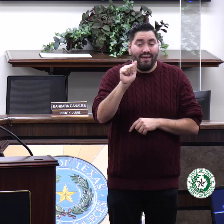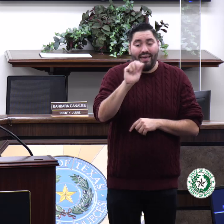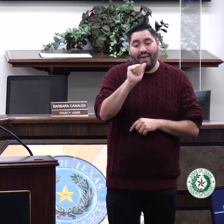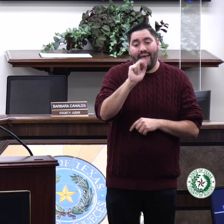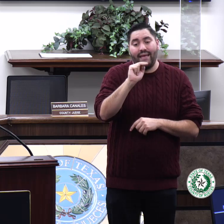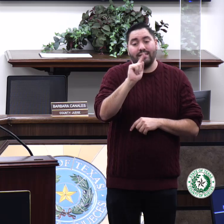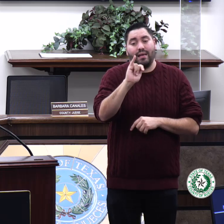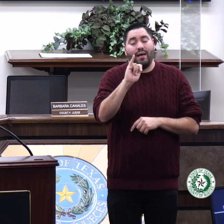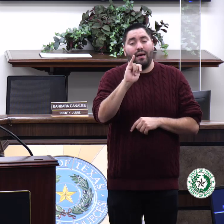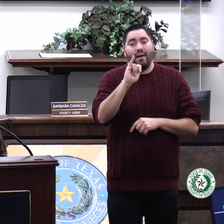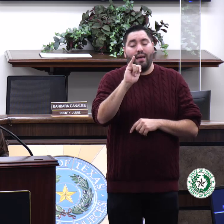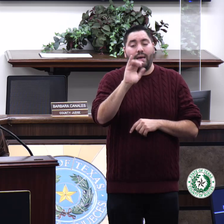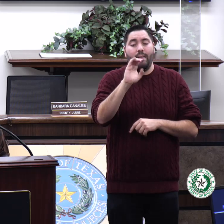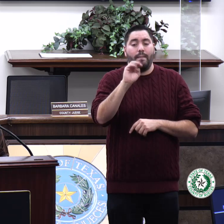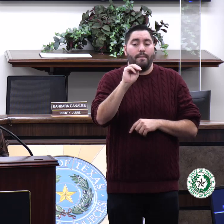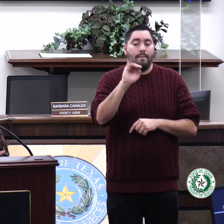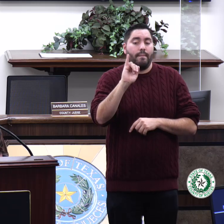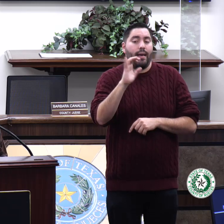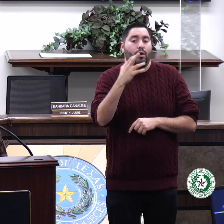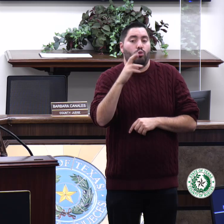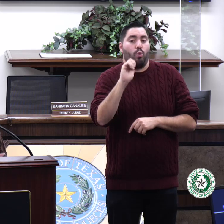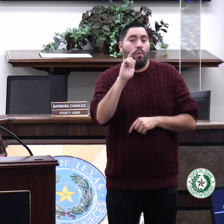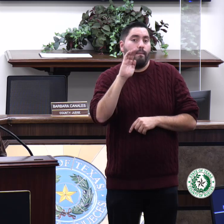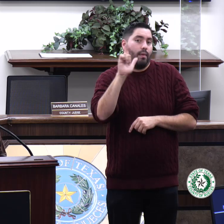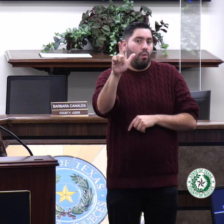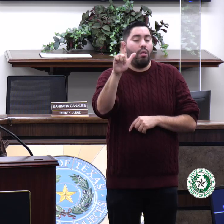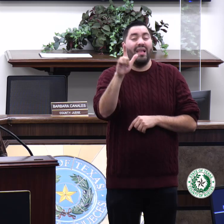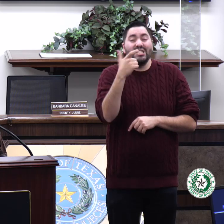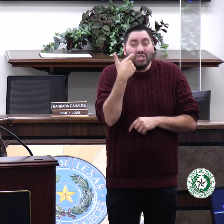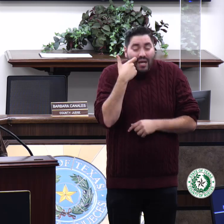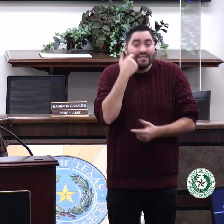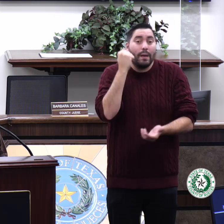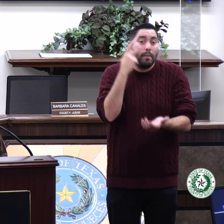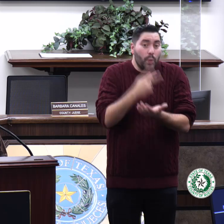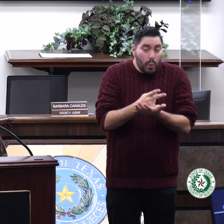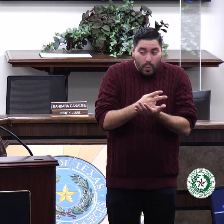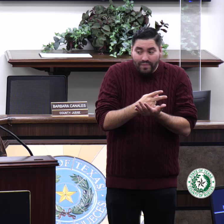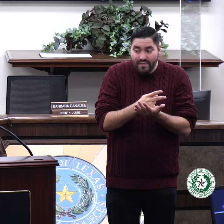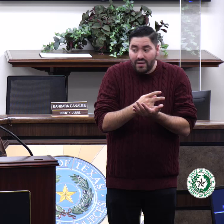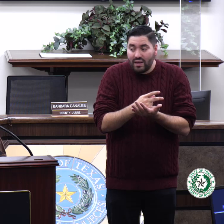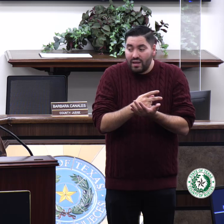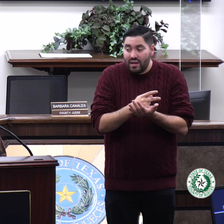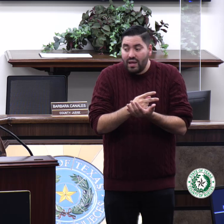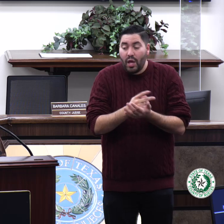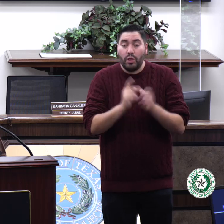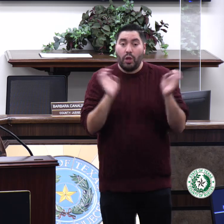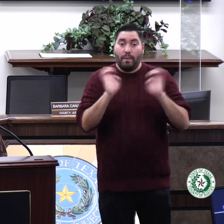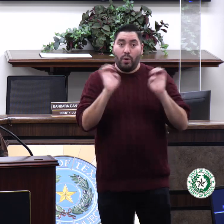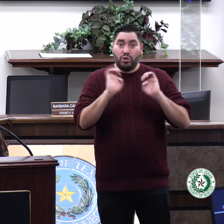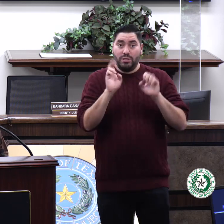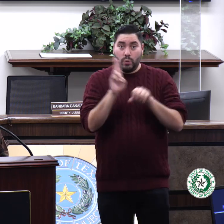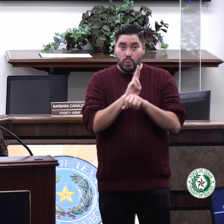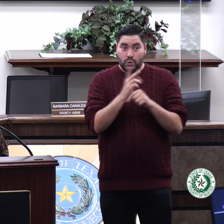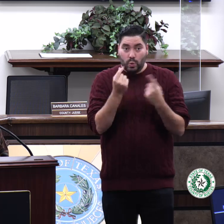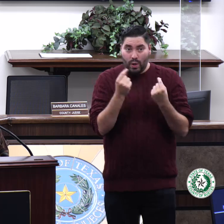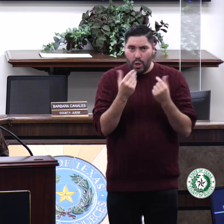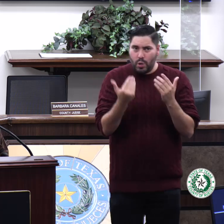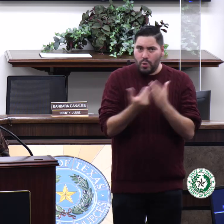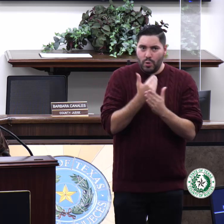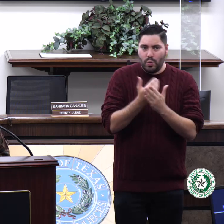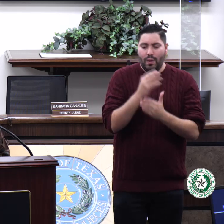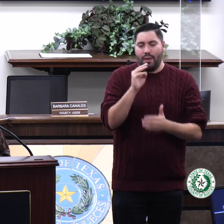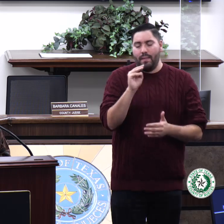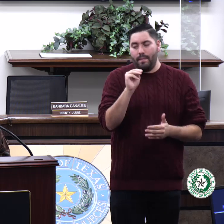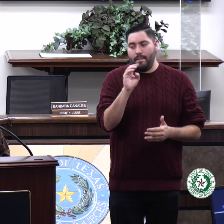Antimicrobial Drug Advisory Committee just approved the emergency use of a new Merck